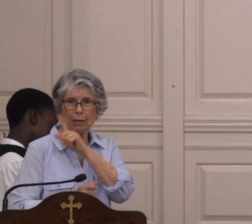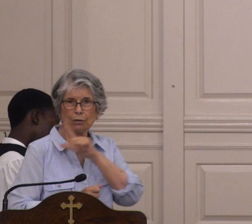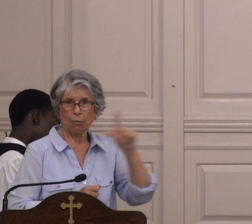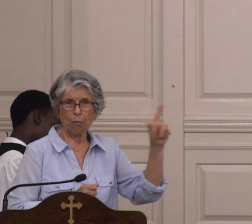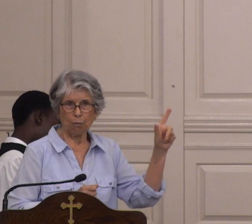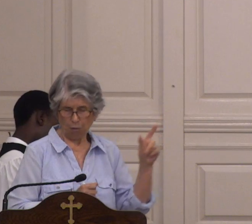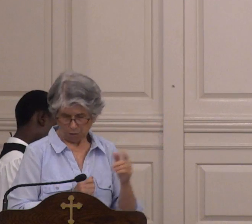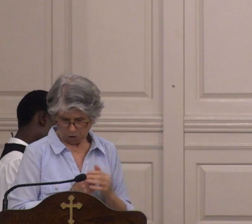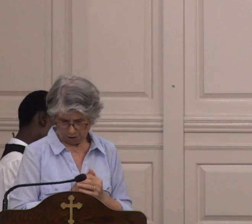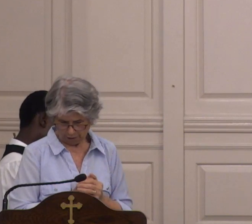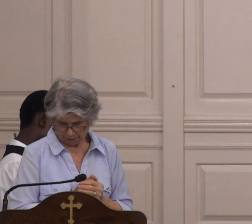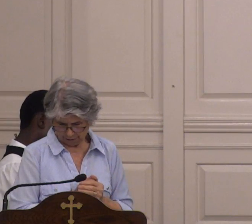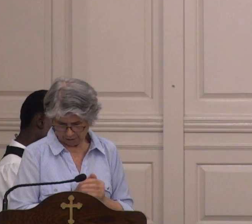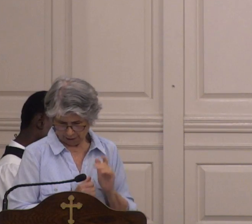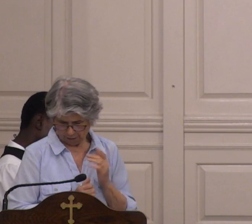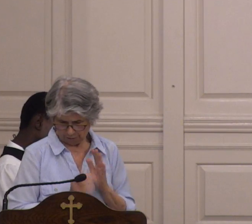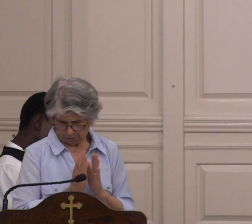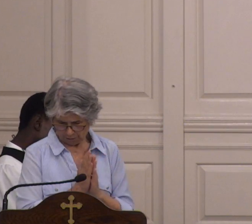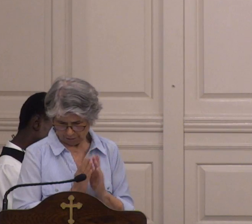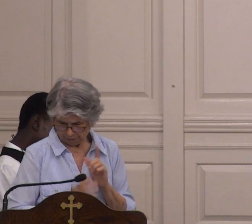we pray to the Lord.